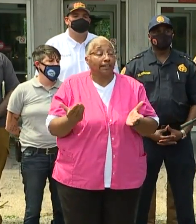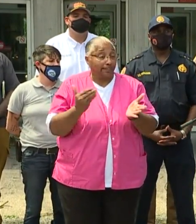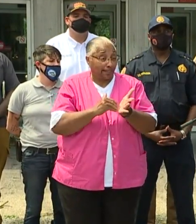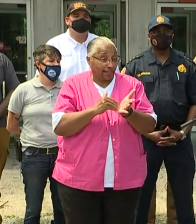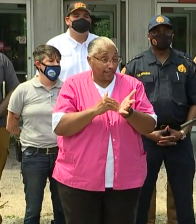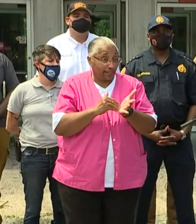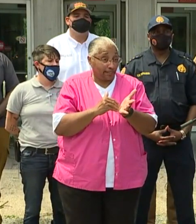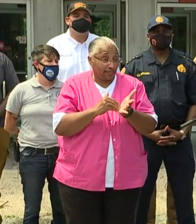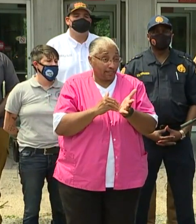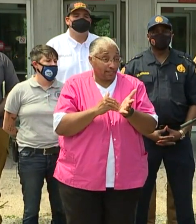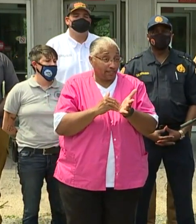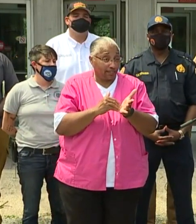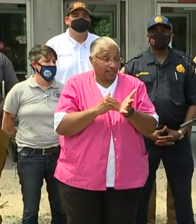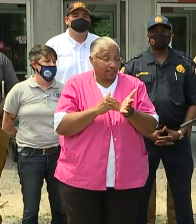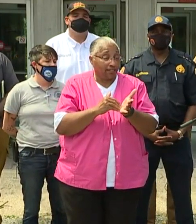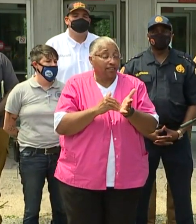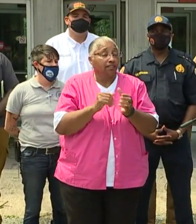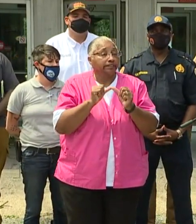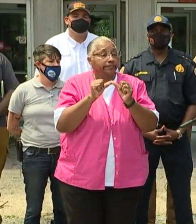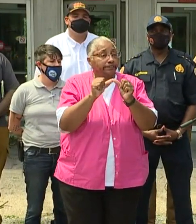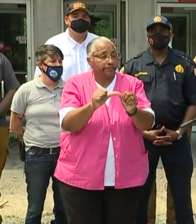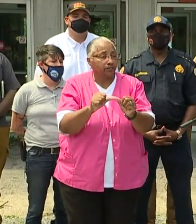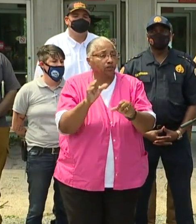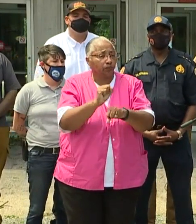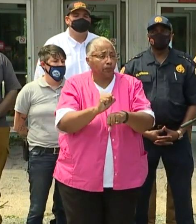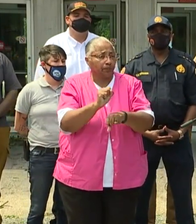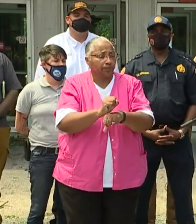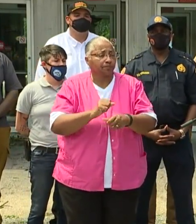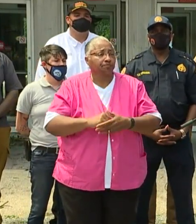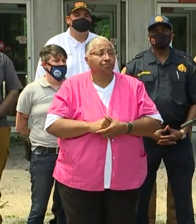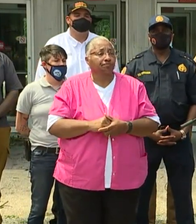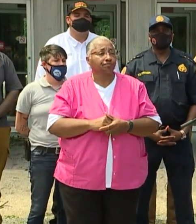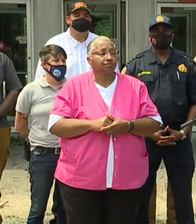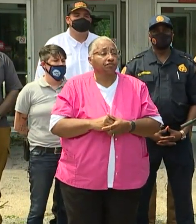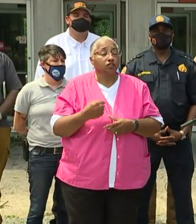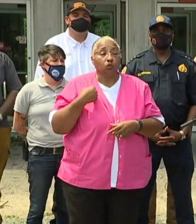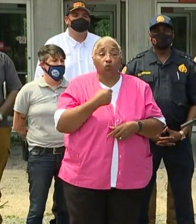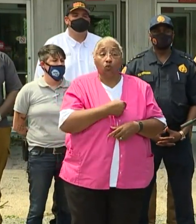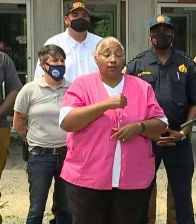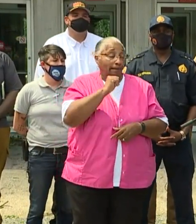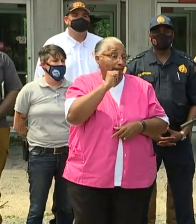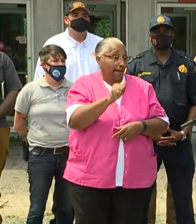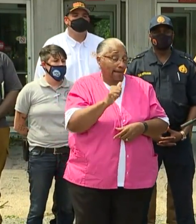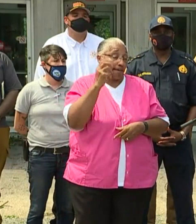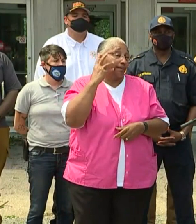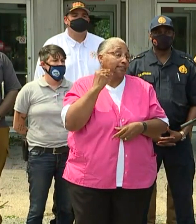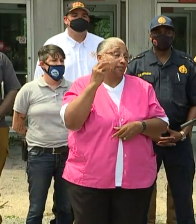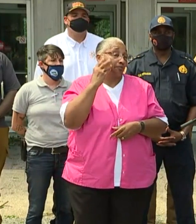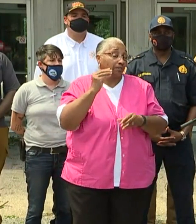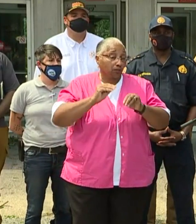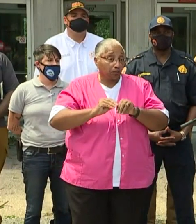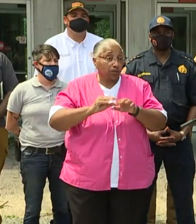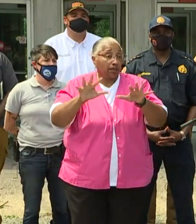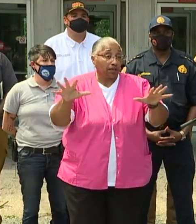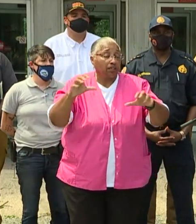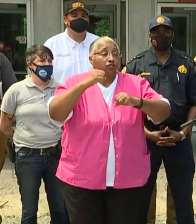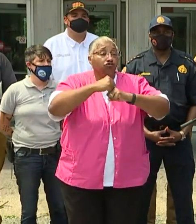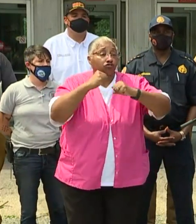Again, held that line. We did not experience any widespread